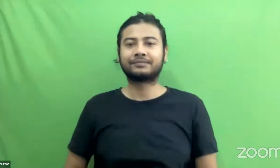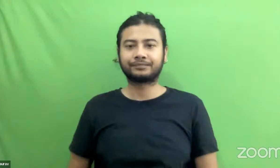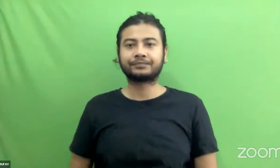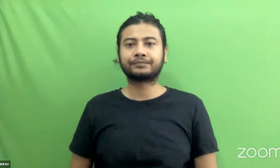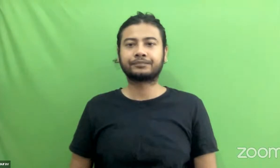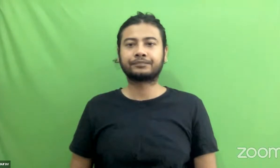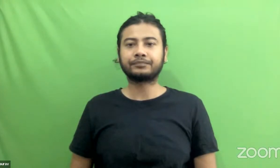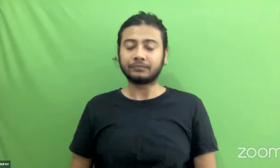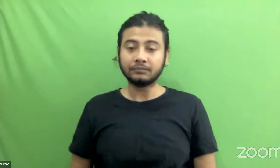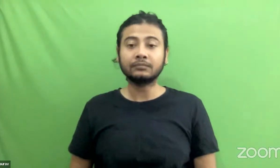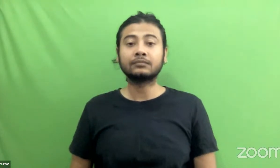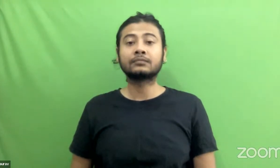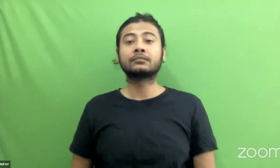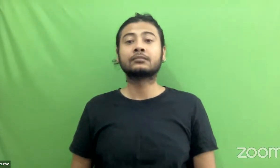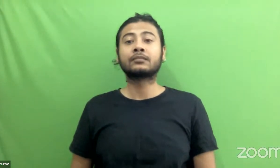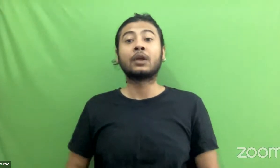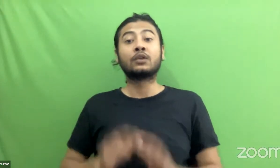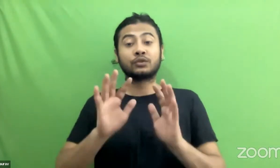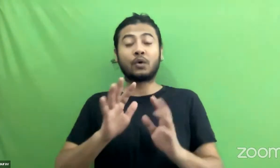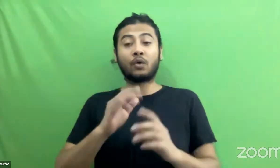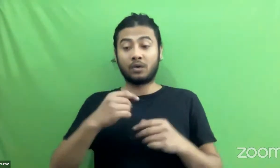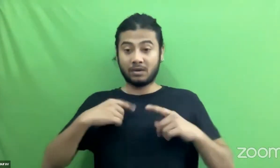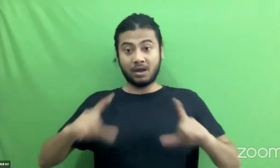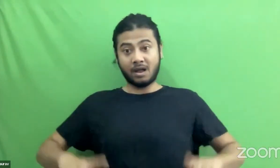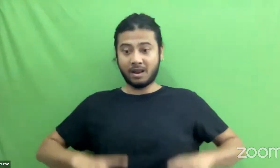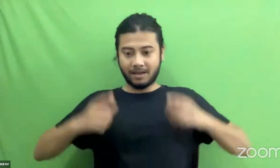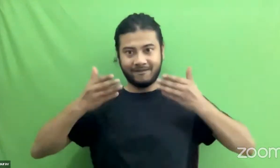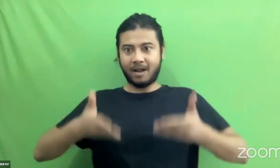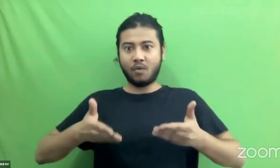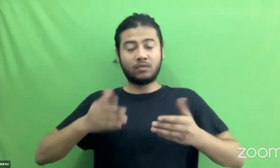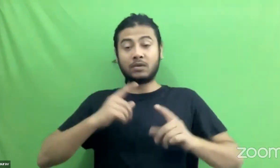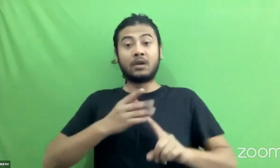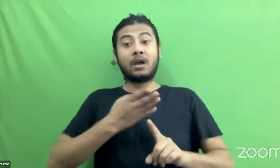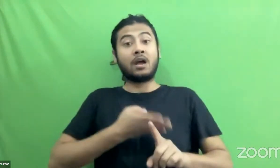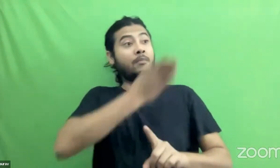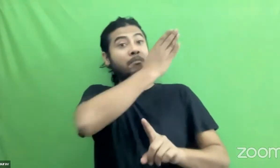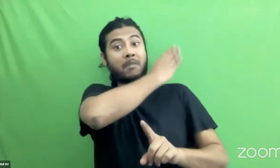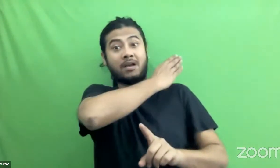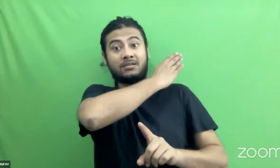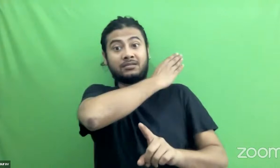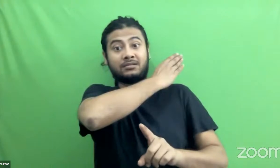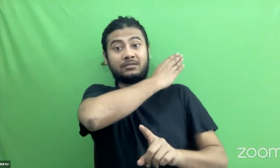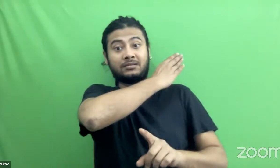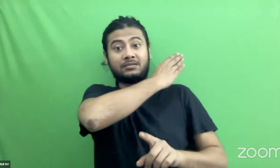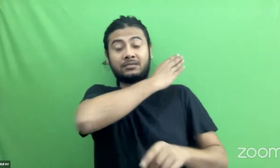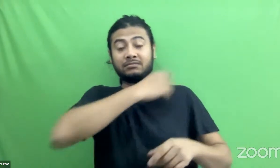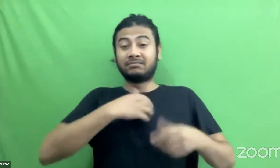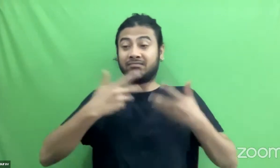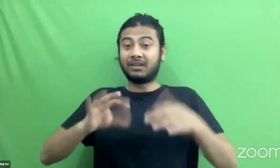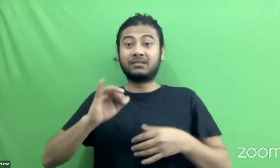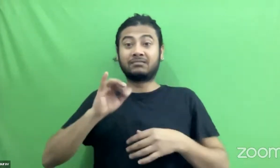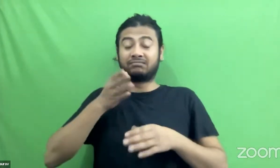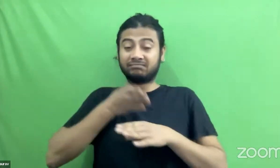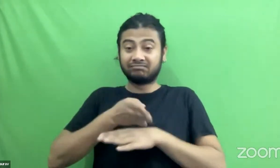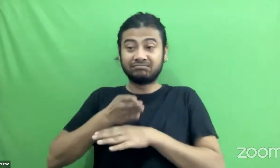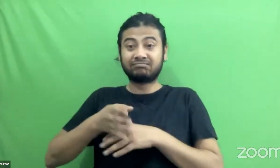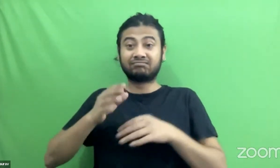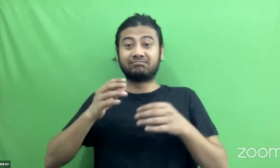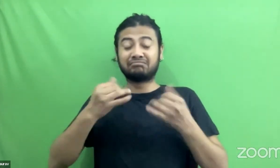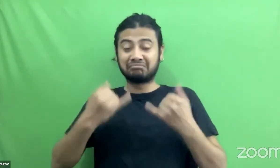good, previous life, I will have a good birth. What do you mean by good birth? I will be rich. Maybe I will be